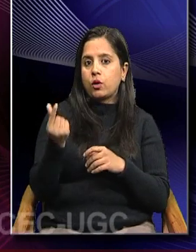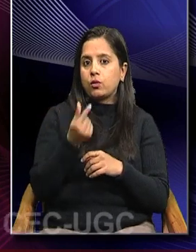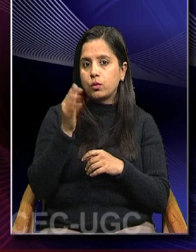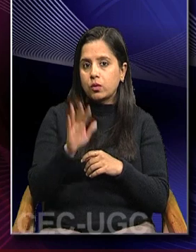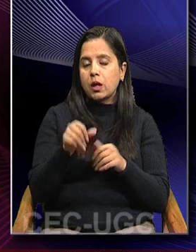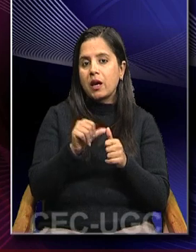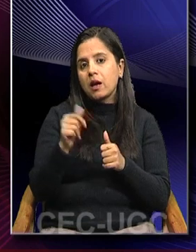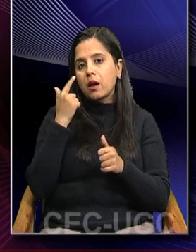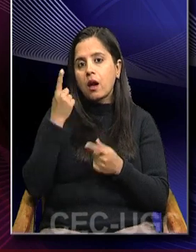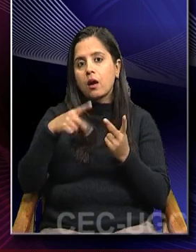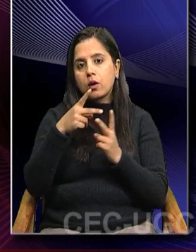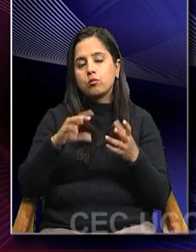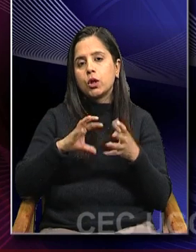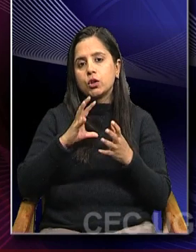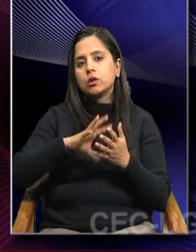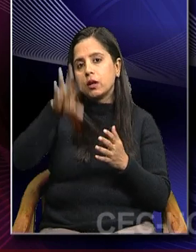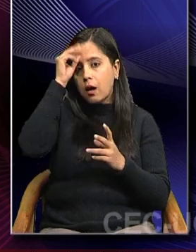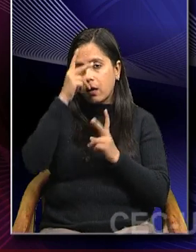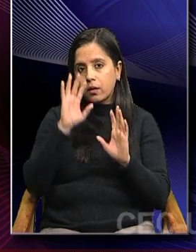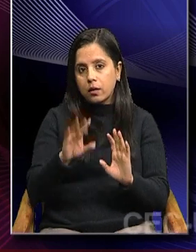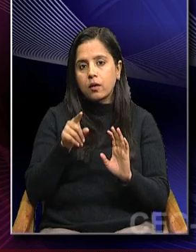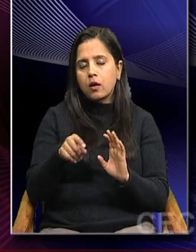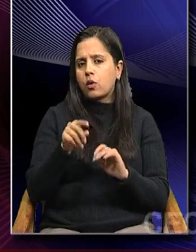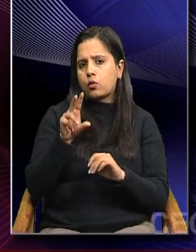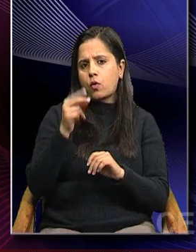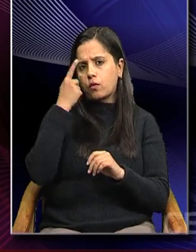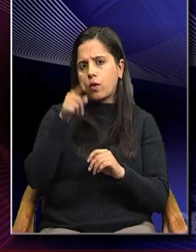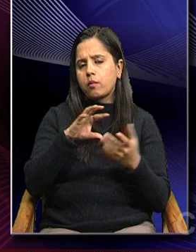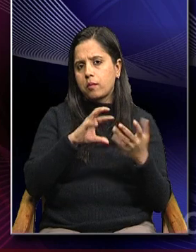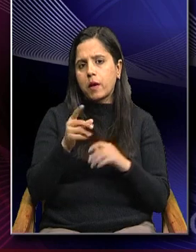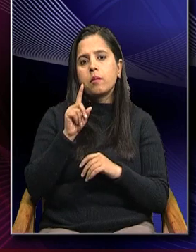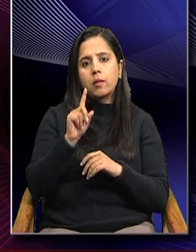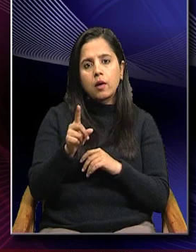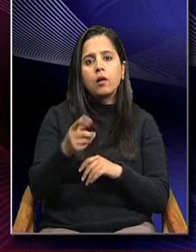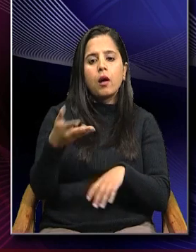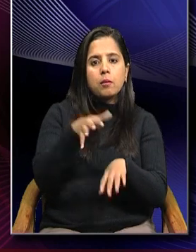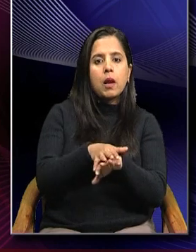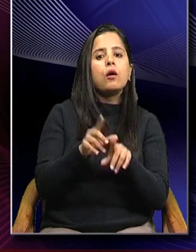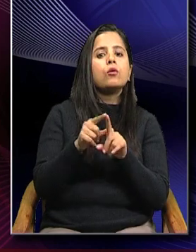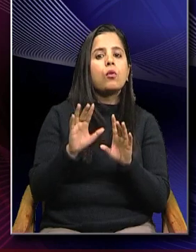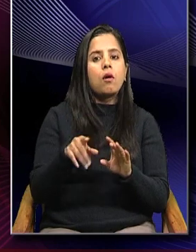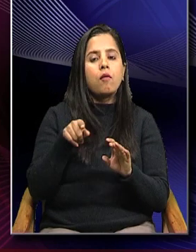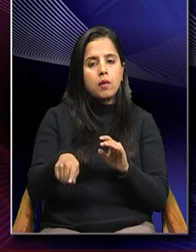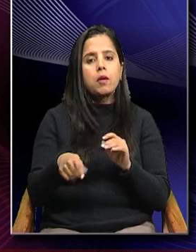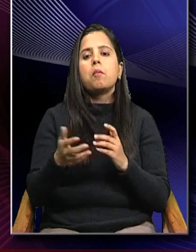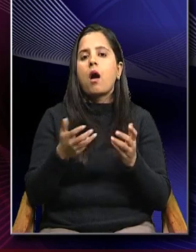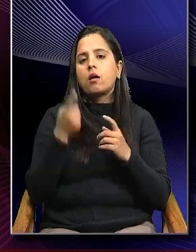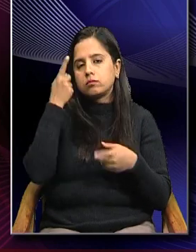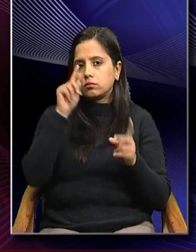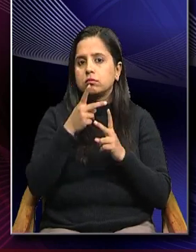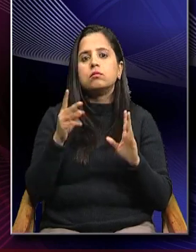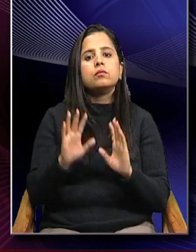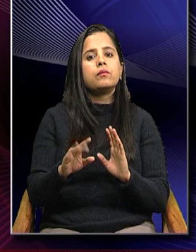artificial intelligence and machine learning for not only formulating but also implementing our marketing strategies,